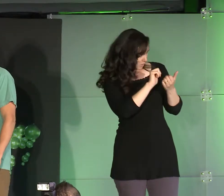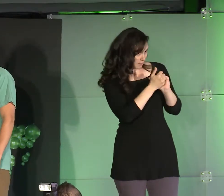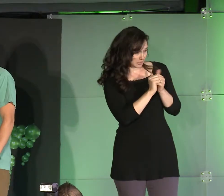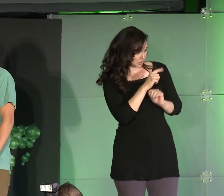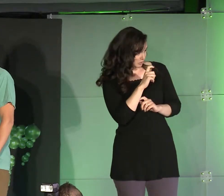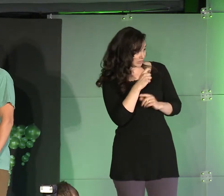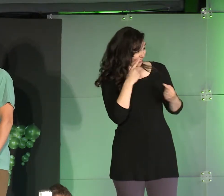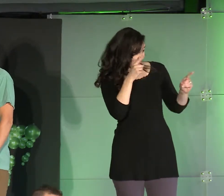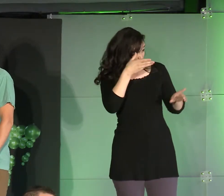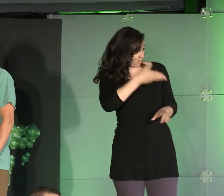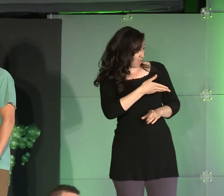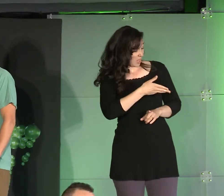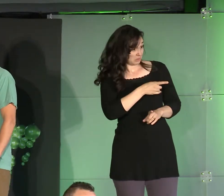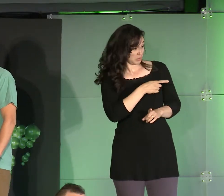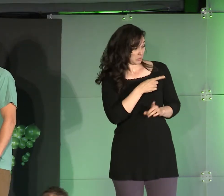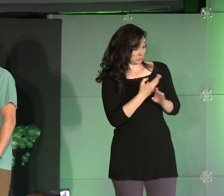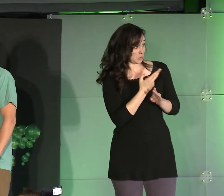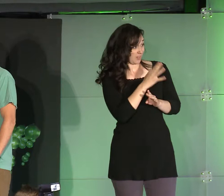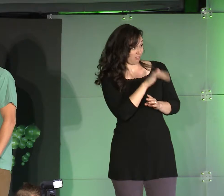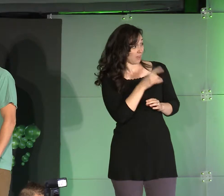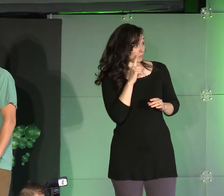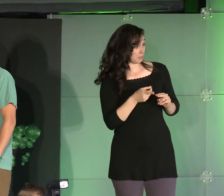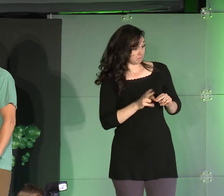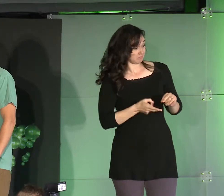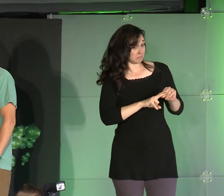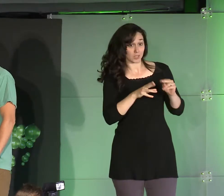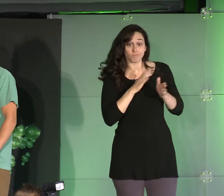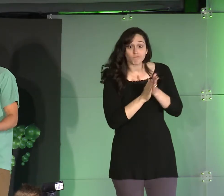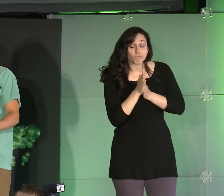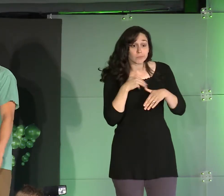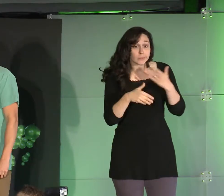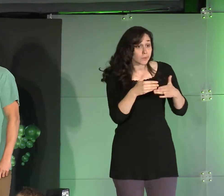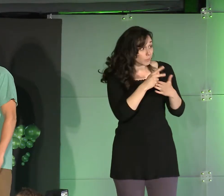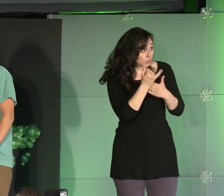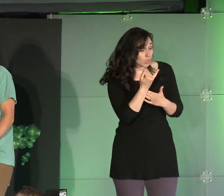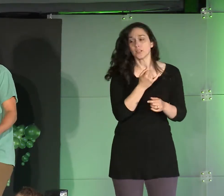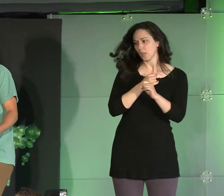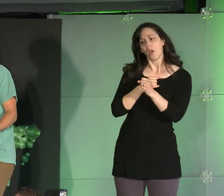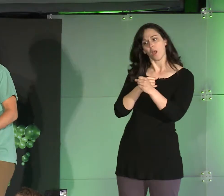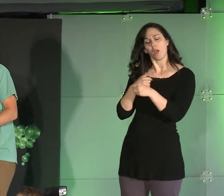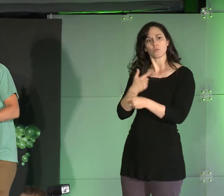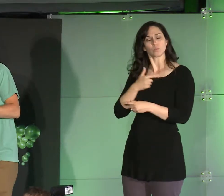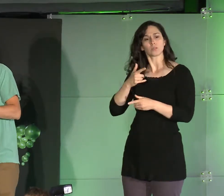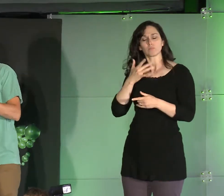you were successful there, and you're using kind of building some momentum with your project. Yeah, so we feel really fortunate in that there's a lot of